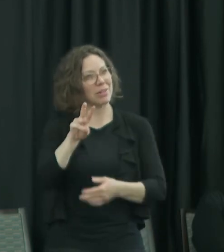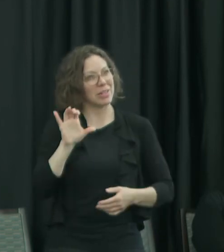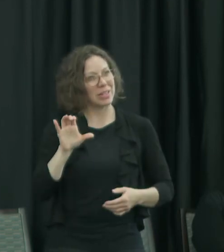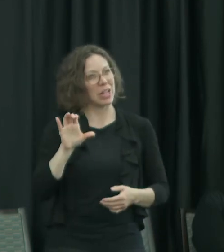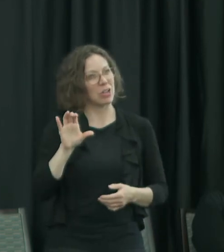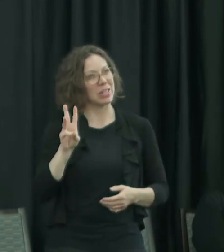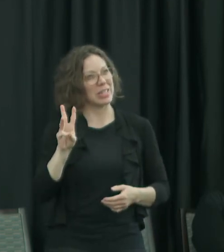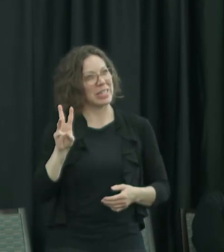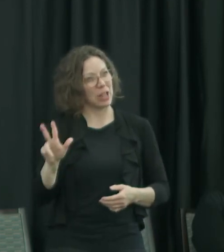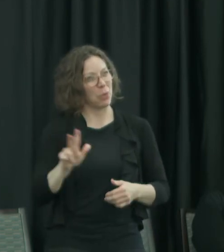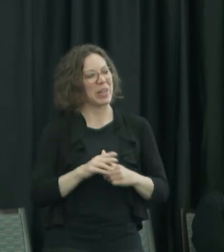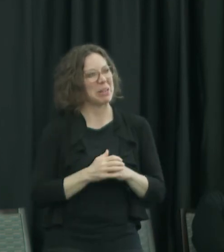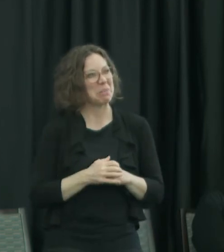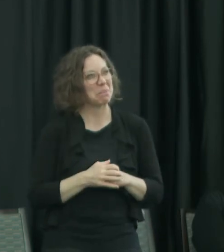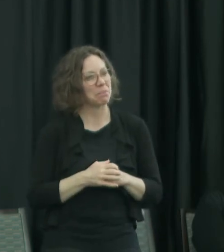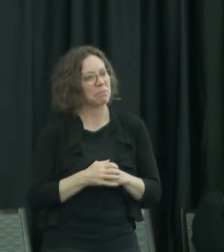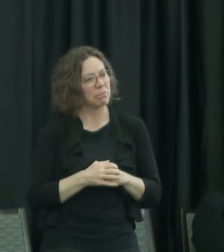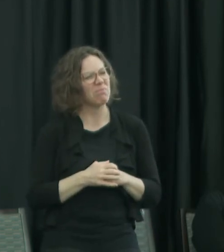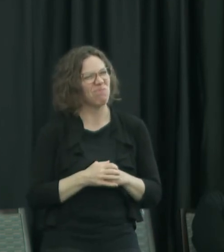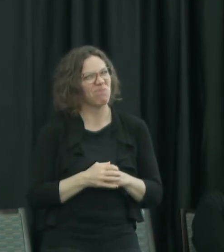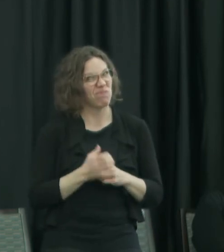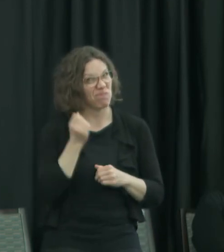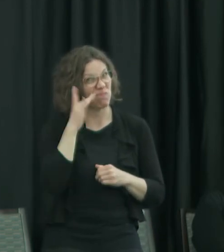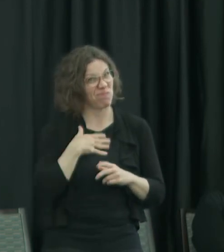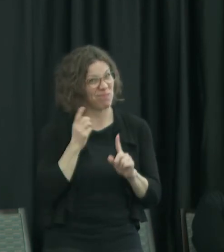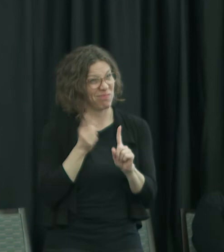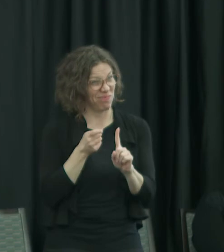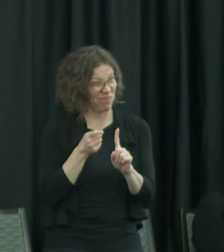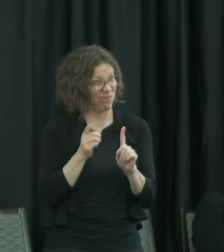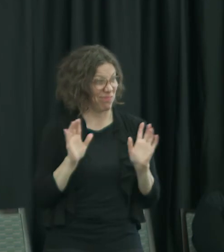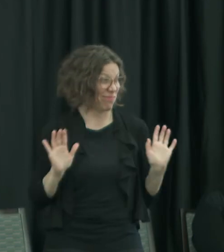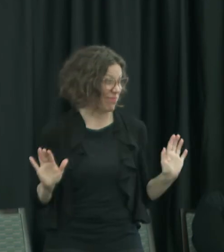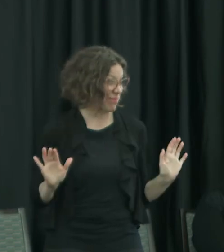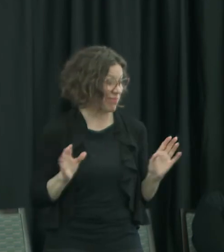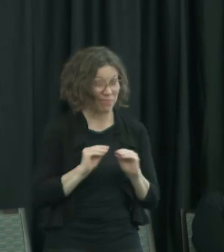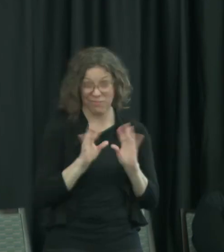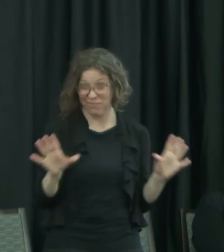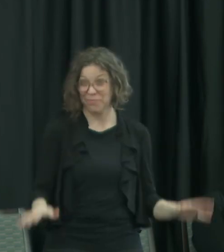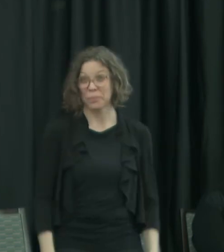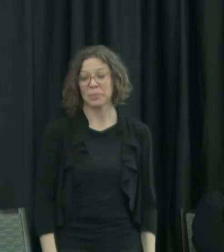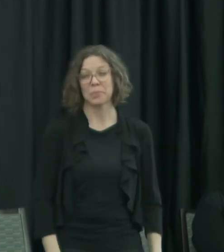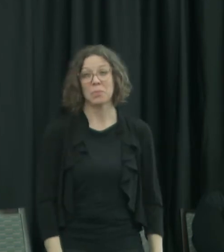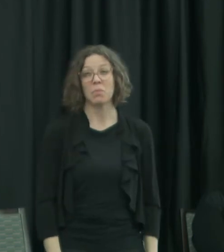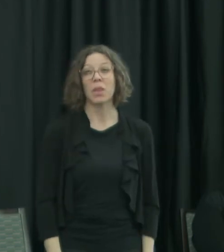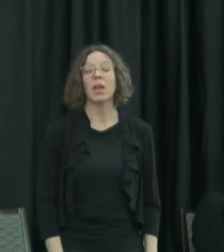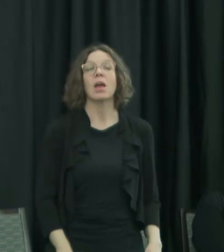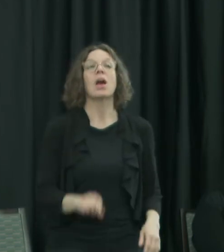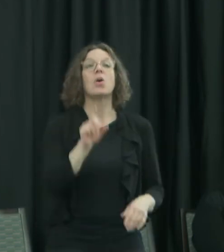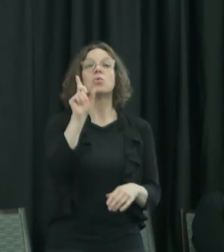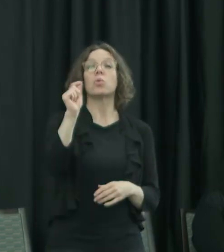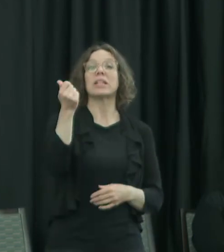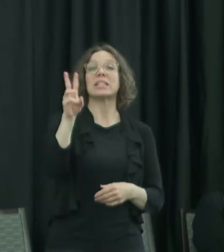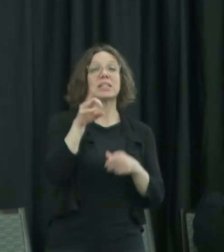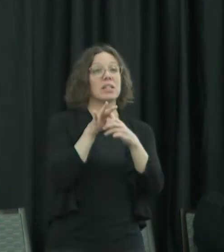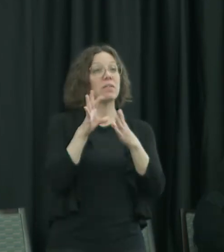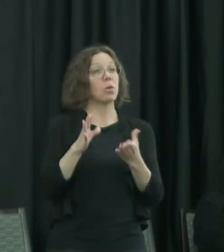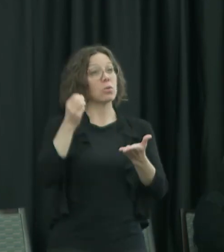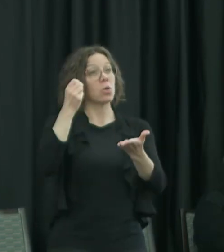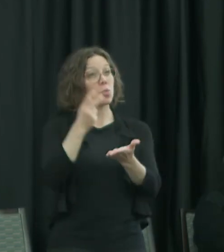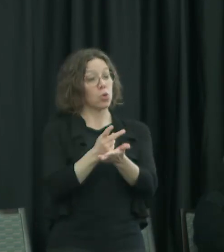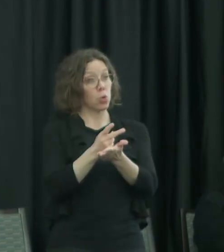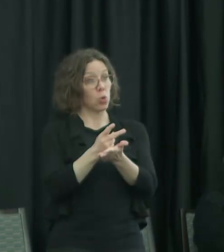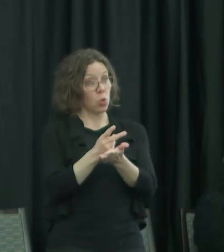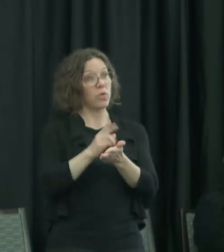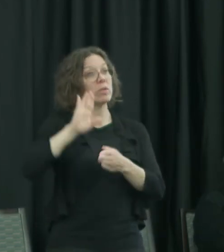15,663. I think you get the point I'm trying to make. In 2016, voters approved a ballot